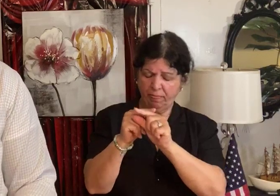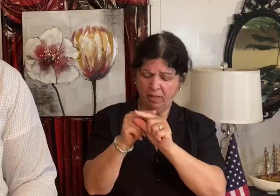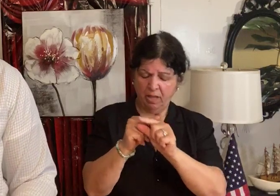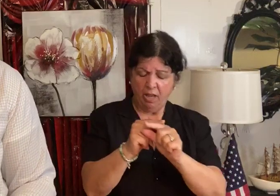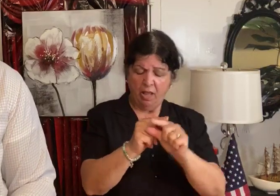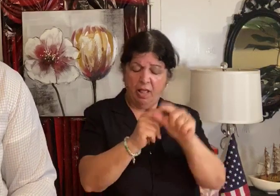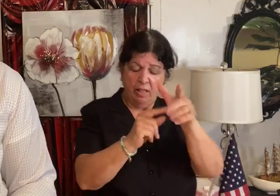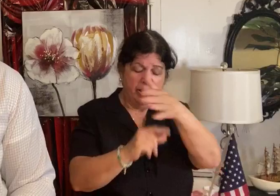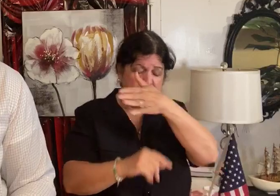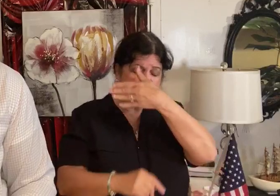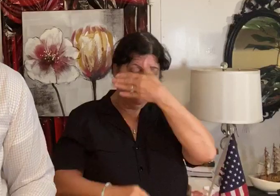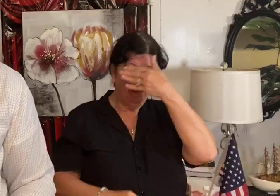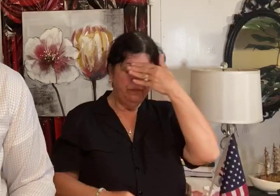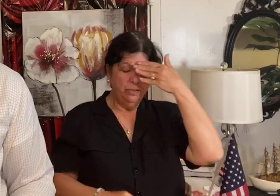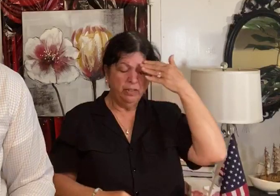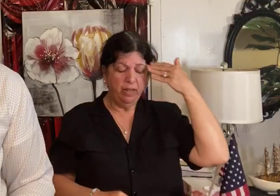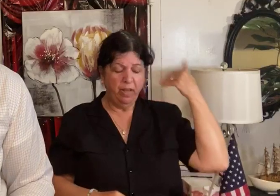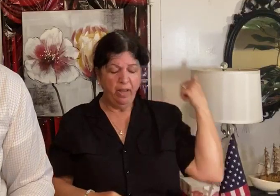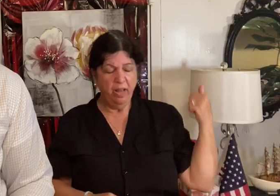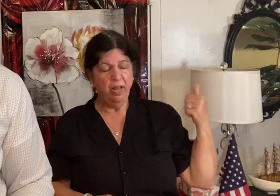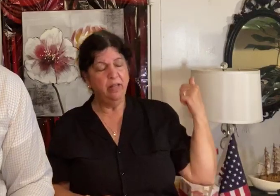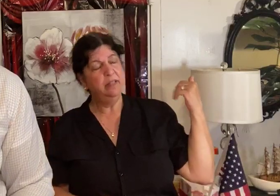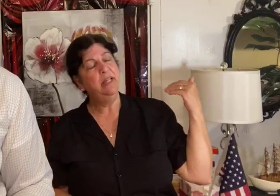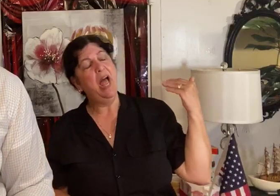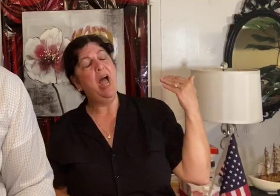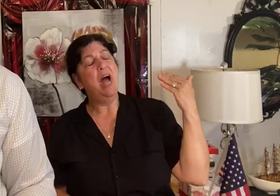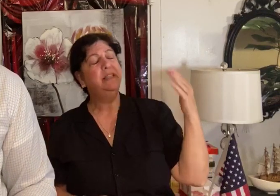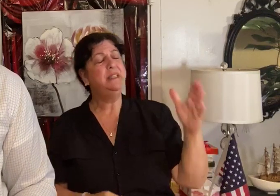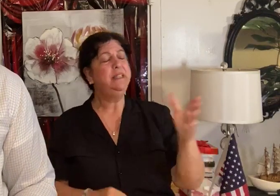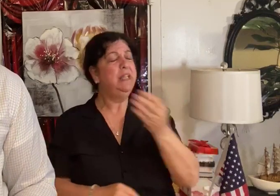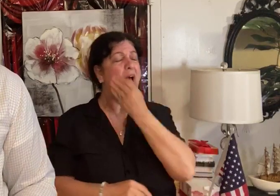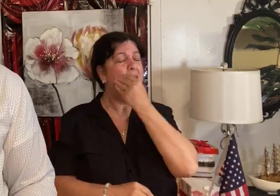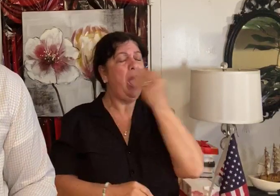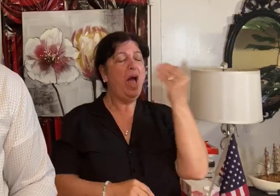slept. Lest I forget